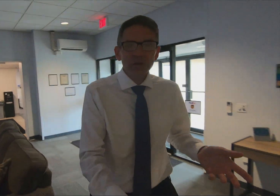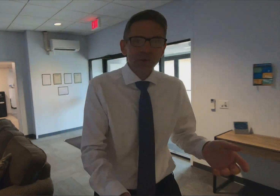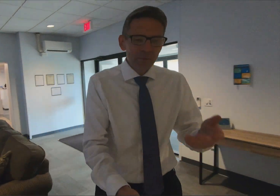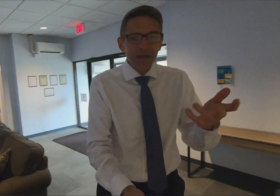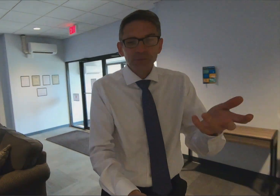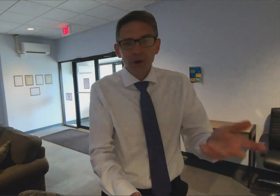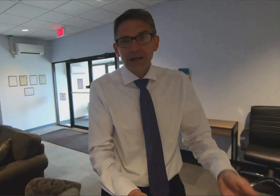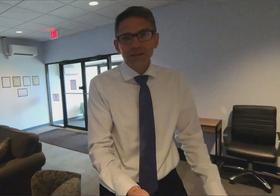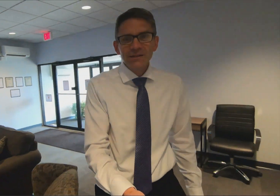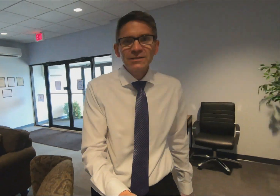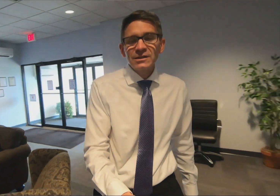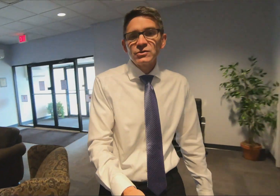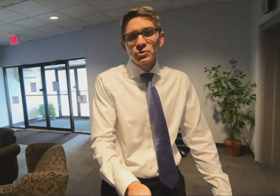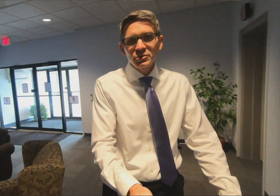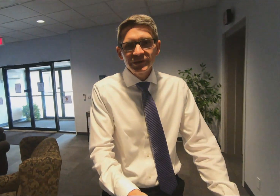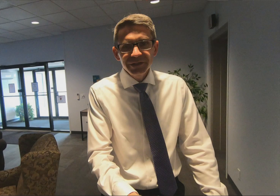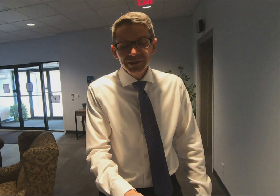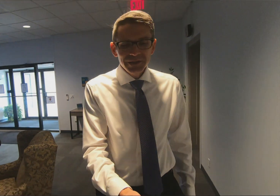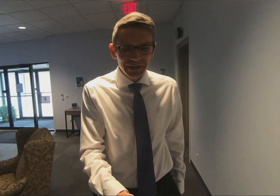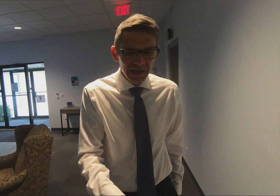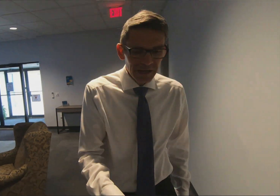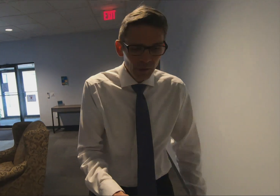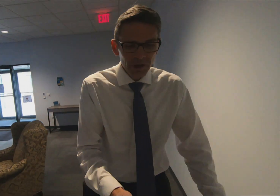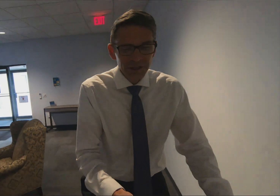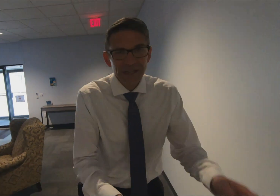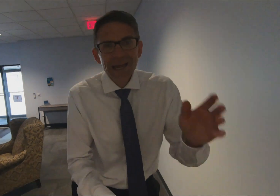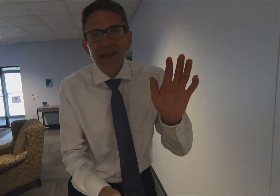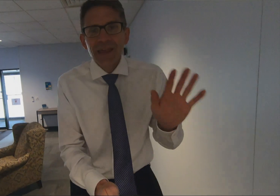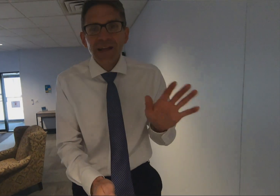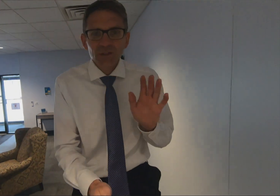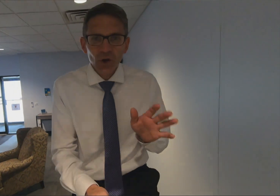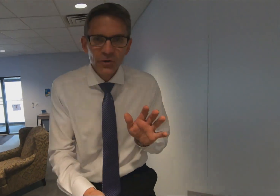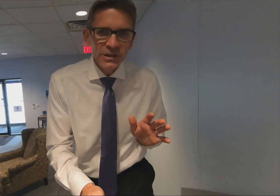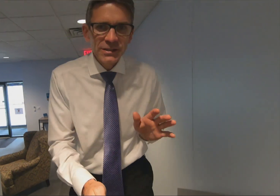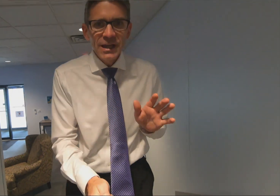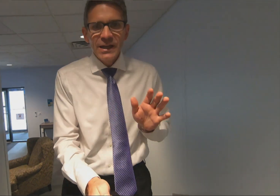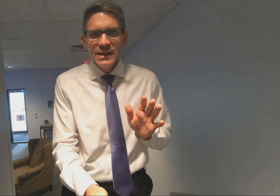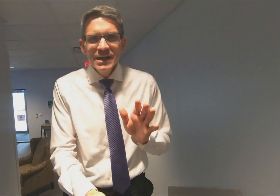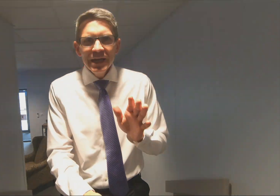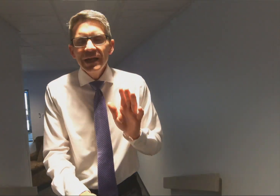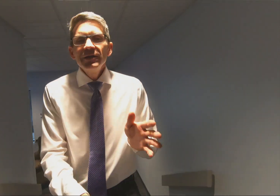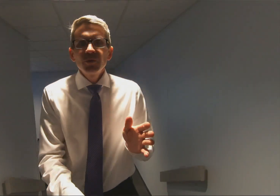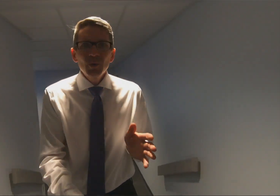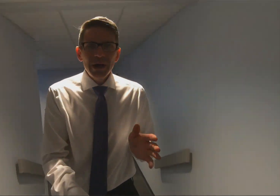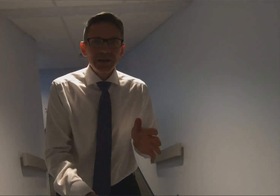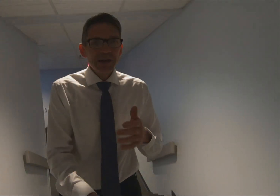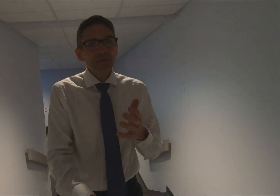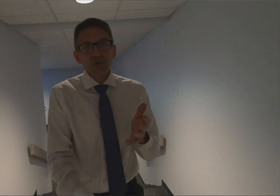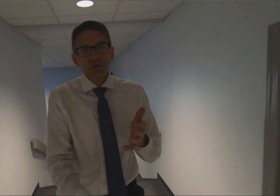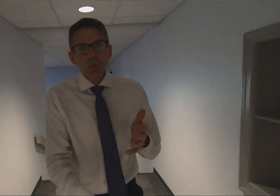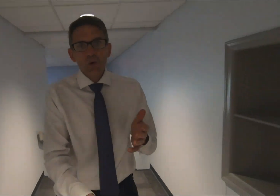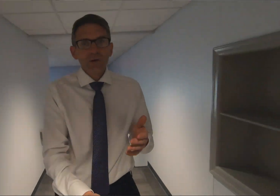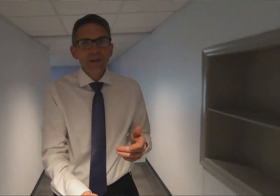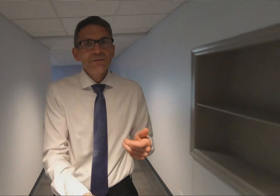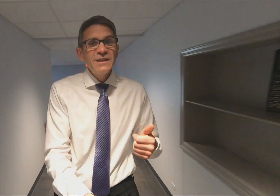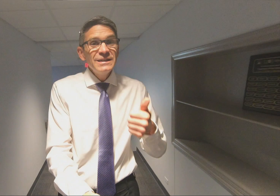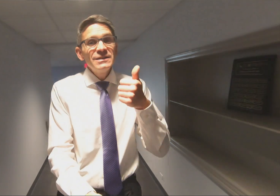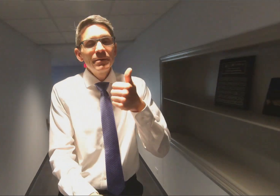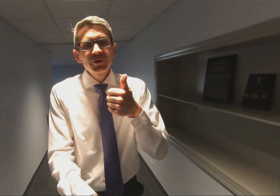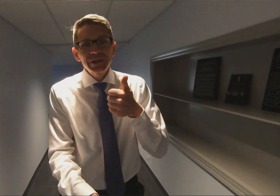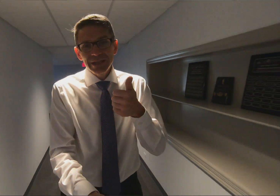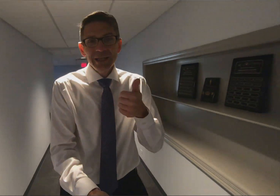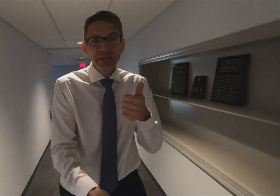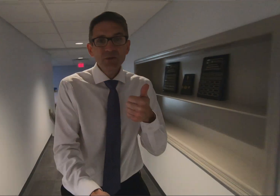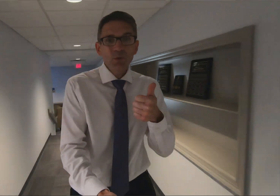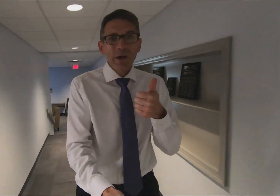as good with best practices like social distancing and hand washing, that's hard to say. Either way, the governor's warned that if